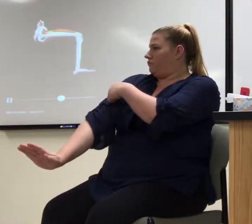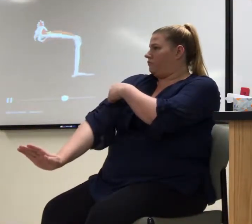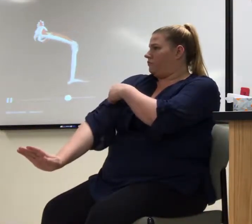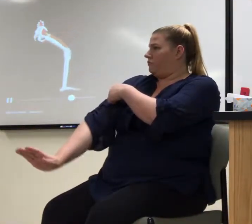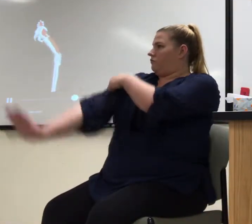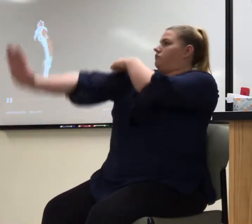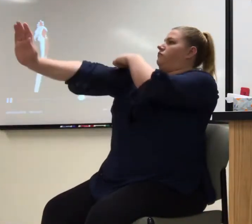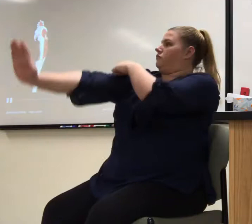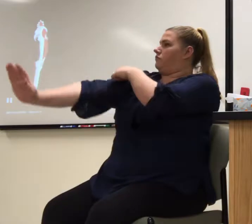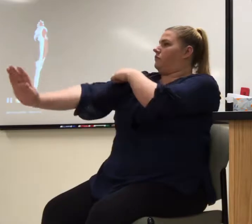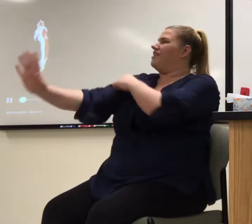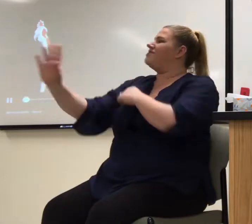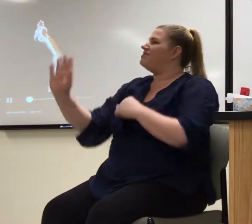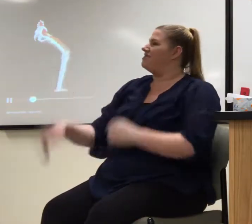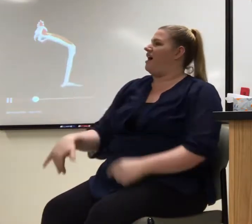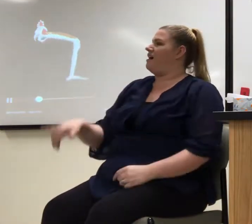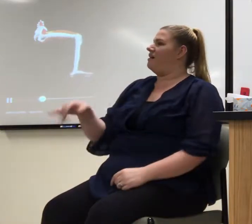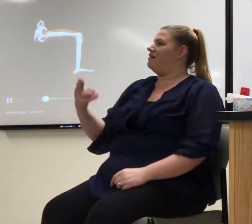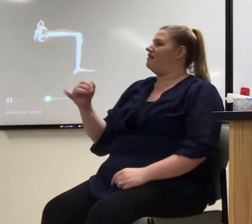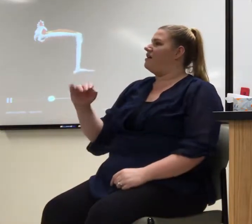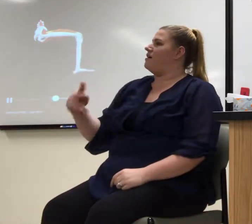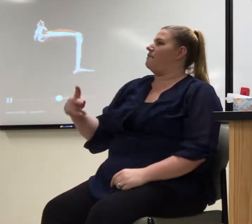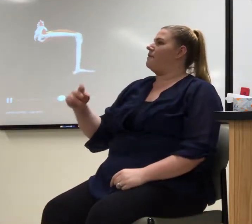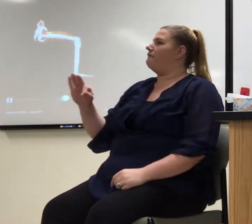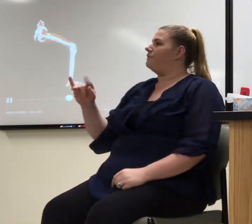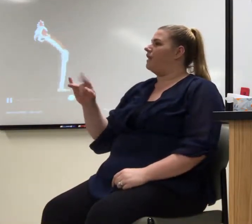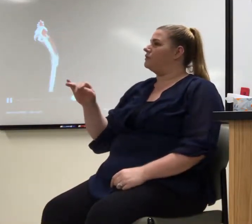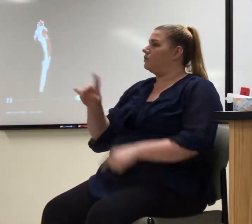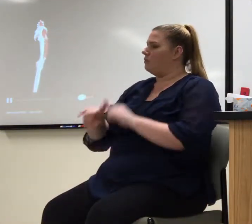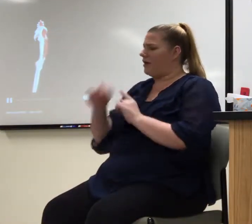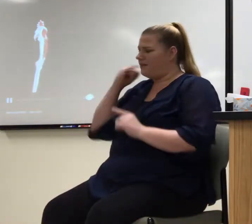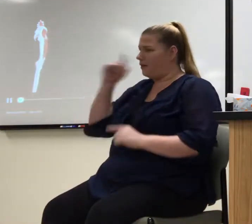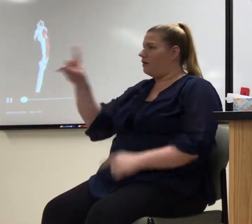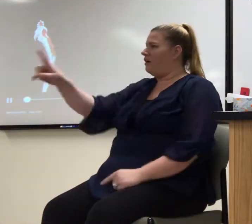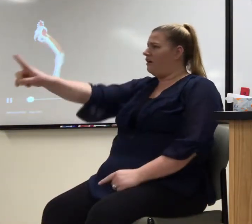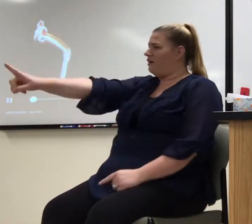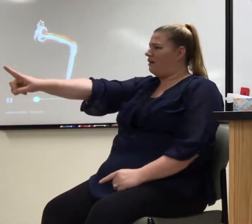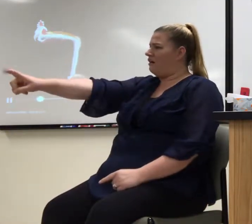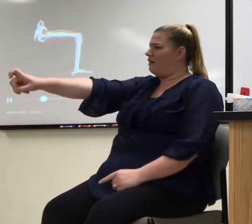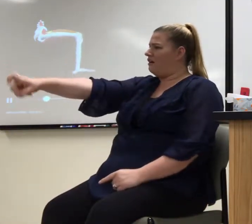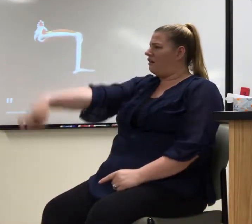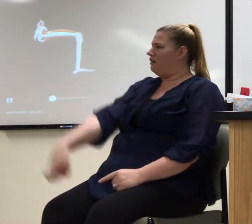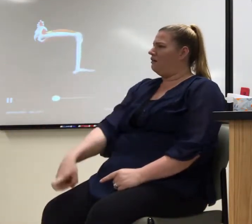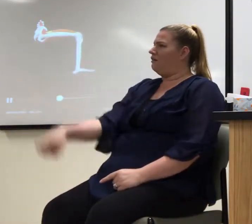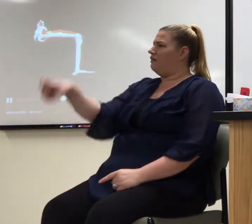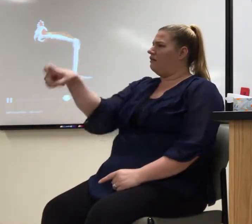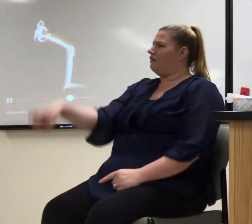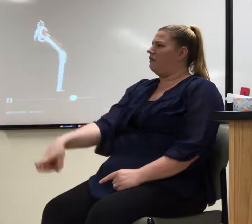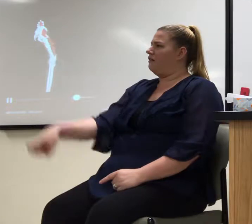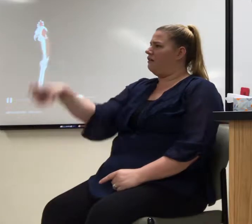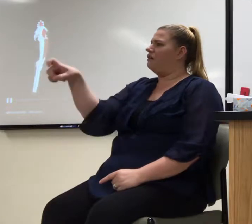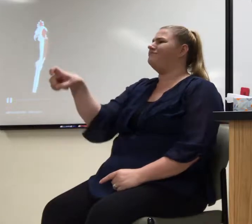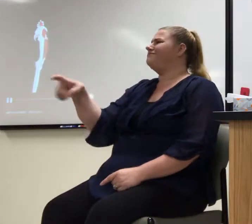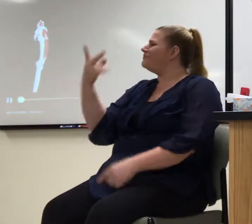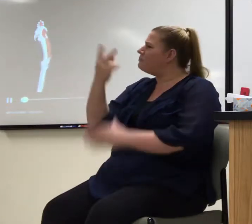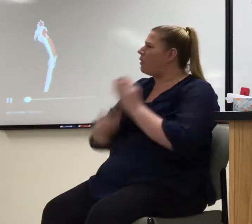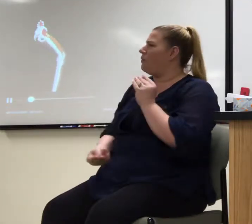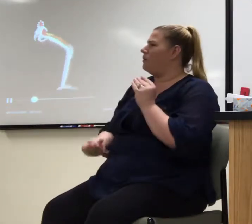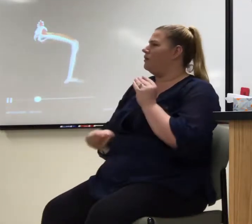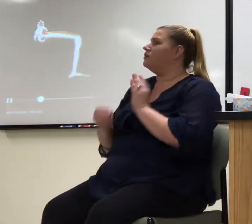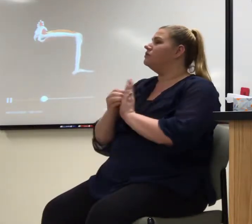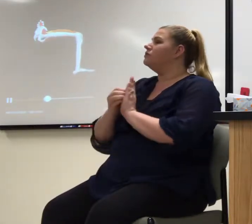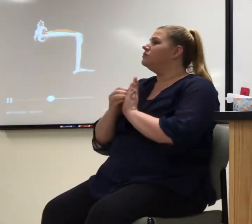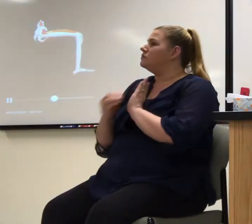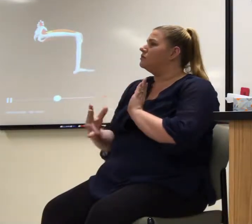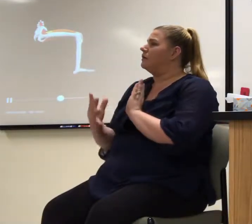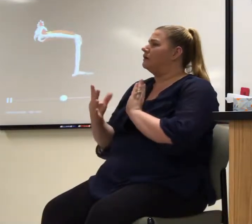okay? But if I do this, I'm flexing the hip and the knee. And students always get mixed up on flexion